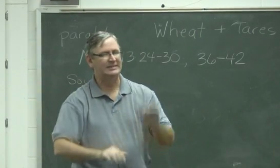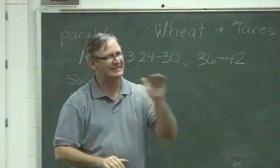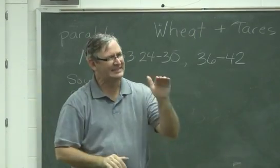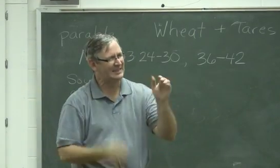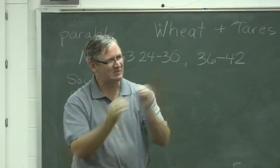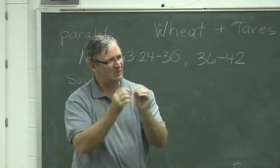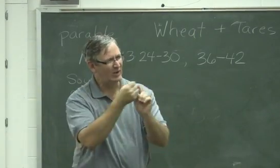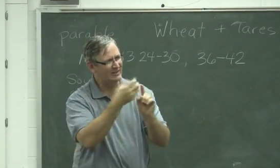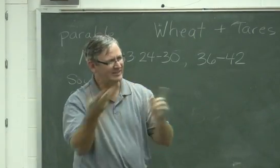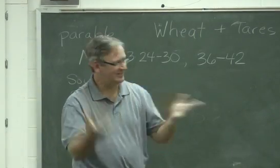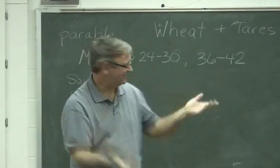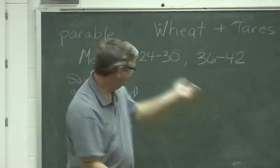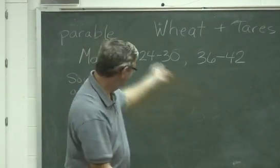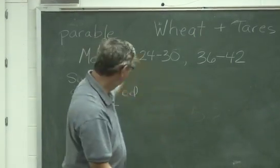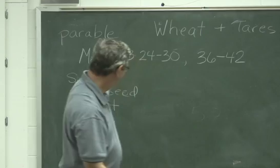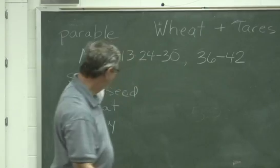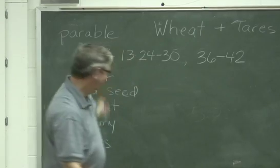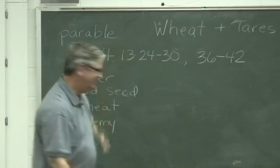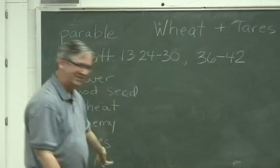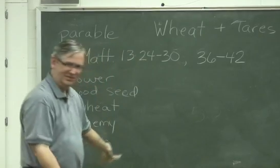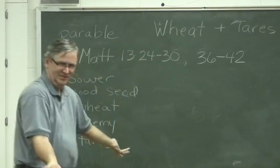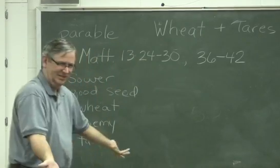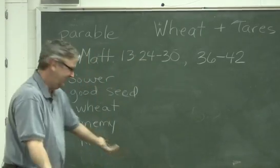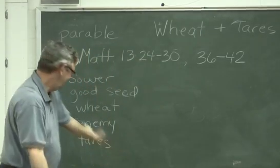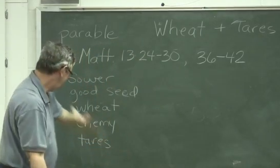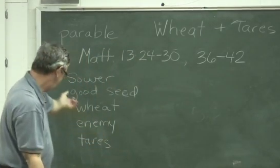people, they just want to learn the surface of what's being said and then move on.